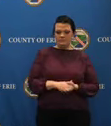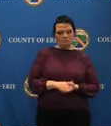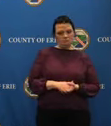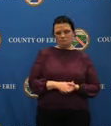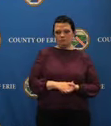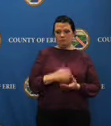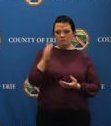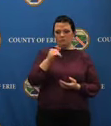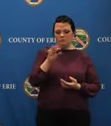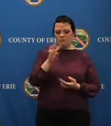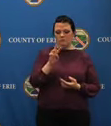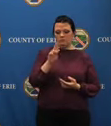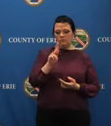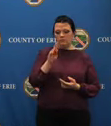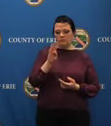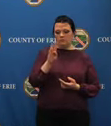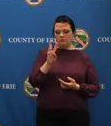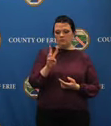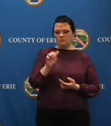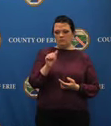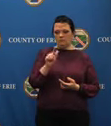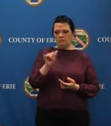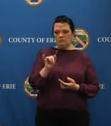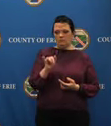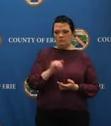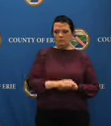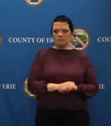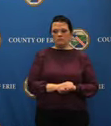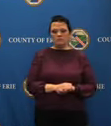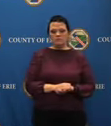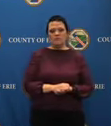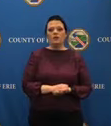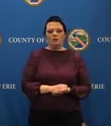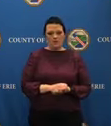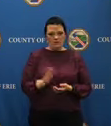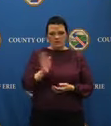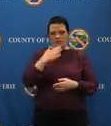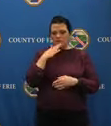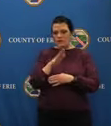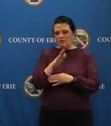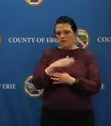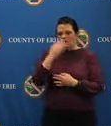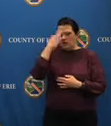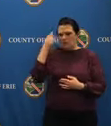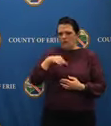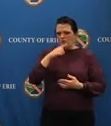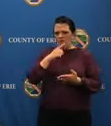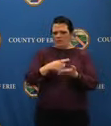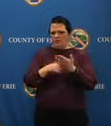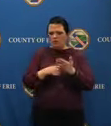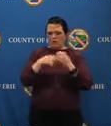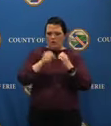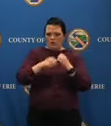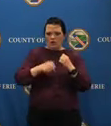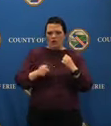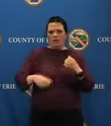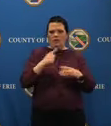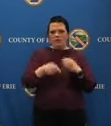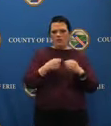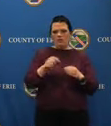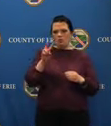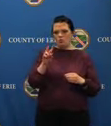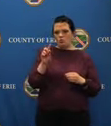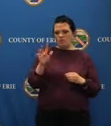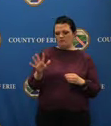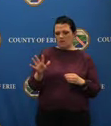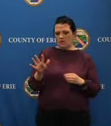If none, WKBW, Ally Toohey. Hi, good afternoon. I know that we have been talking now at length about 215 and